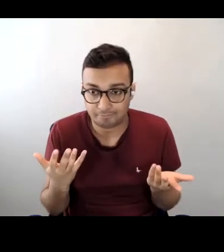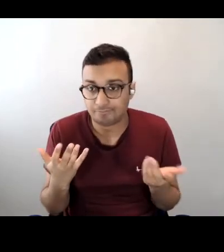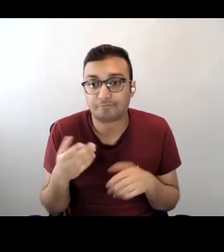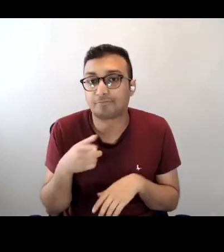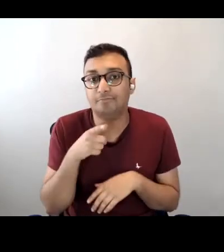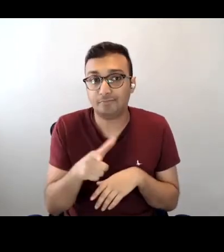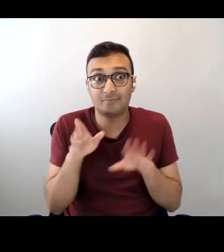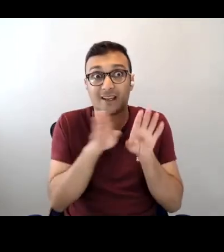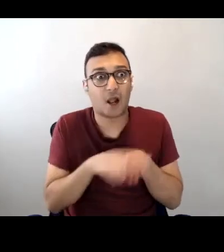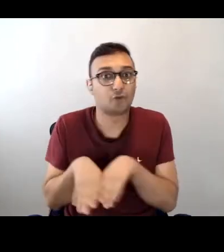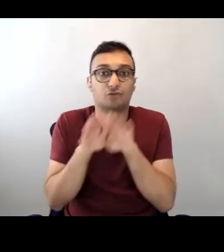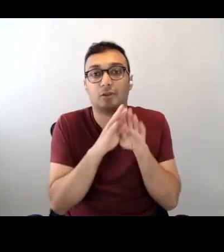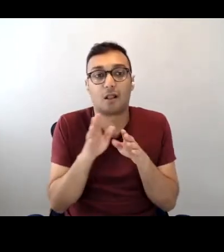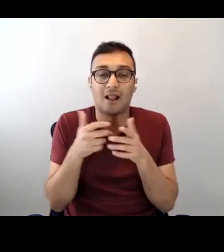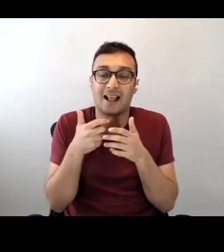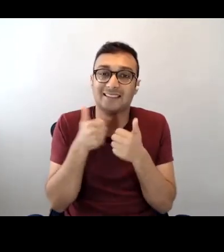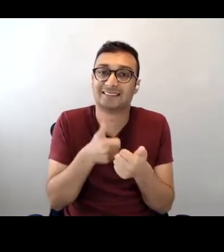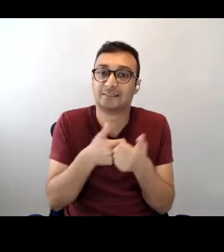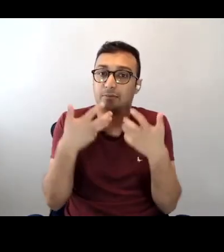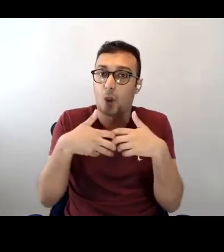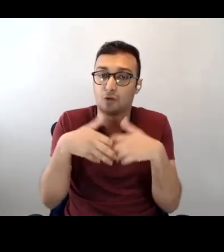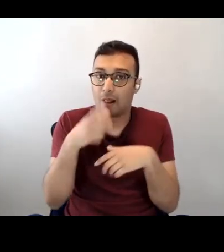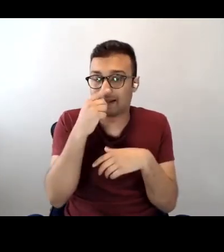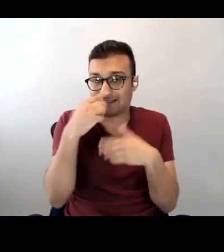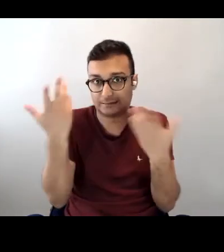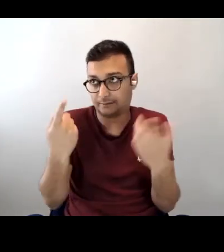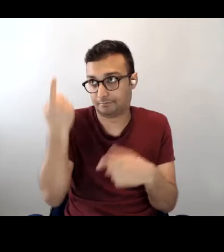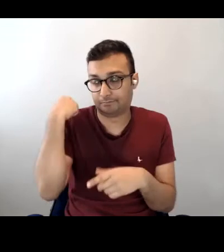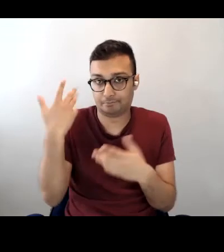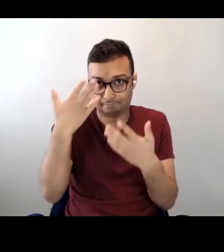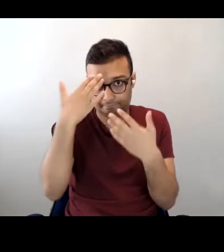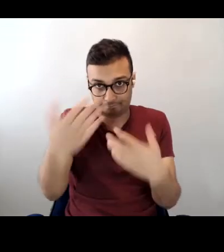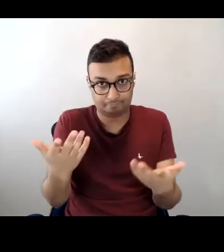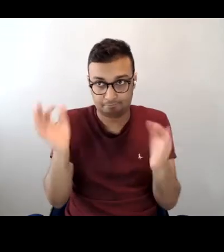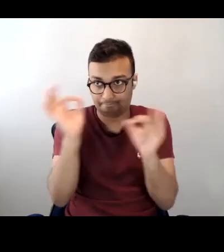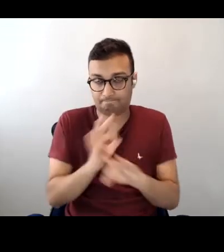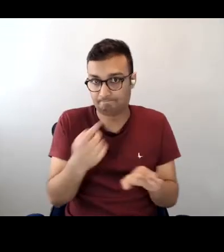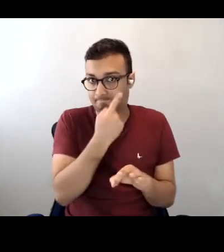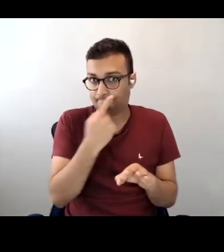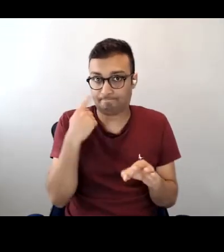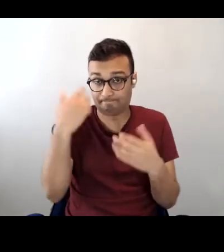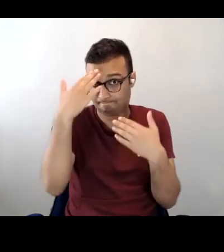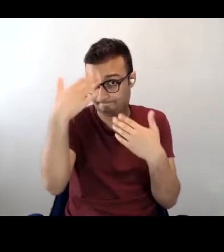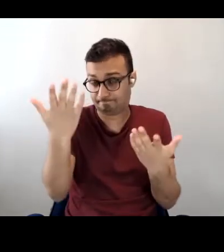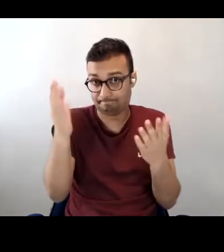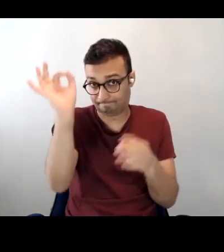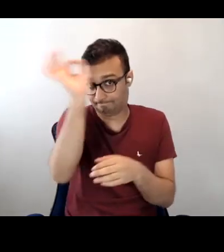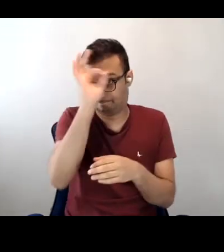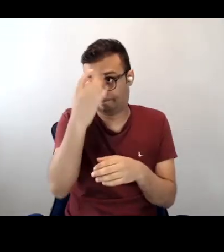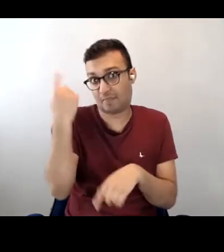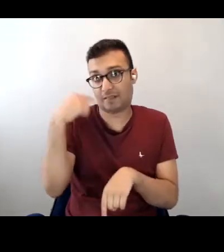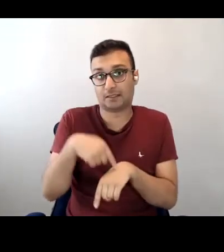assistive technology capacity. So this national capacity assessment